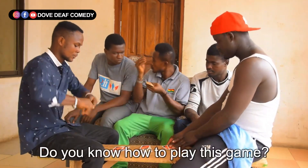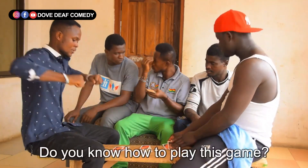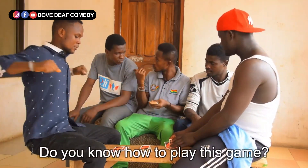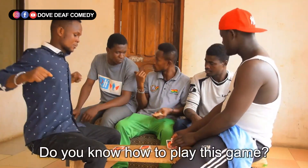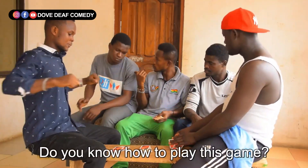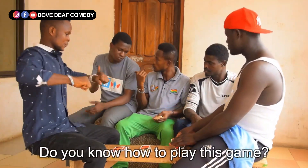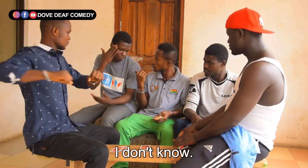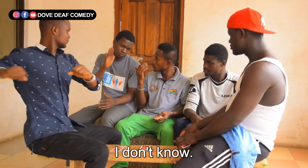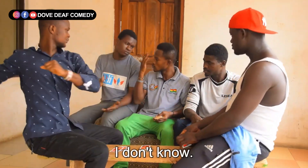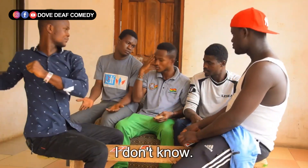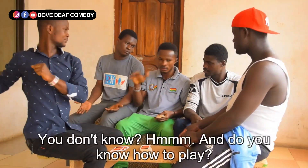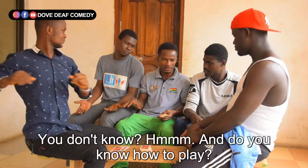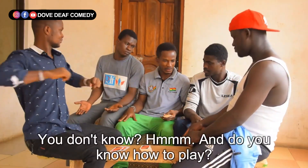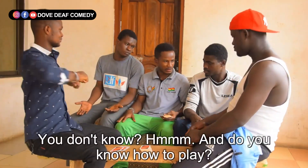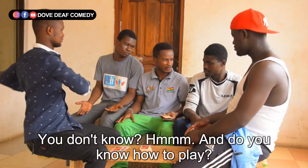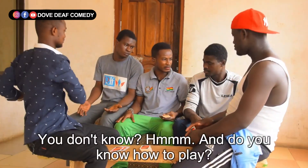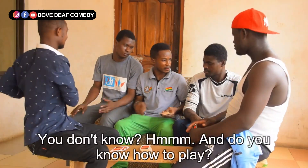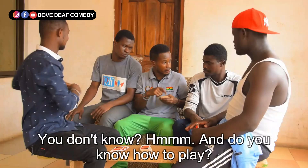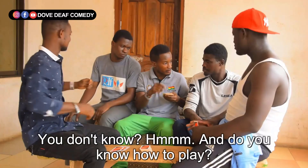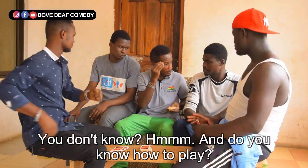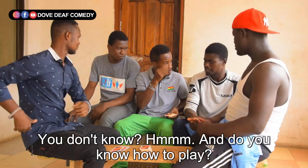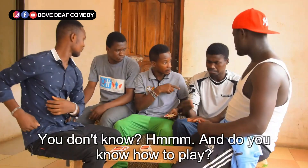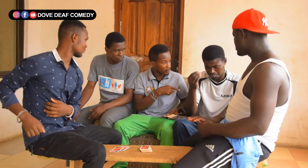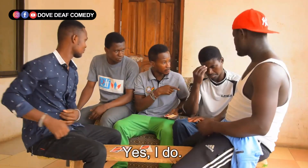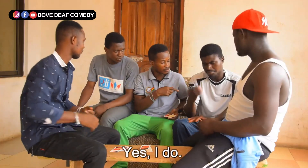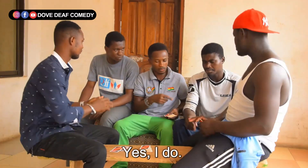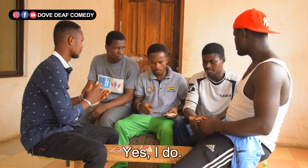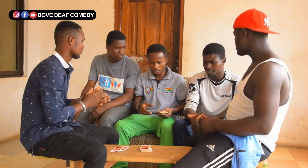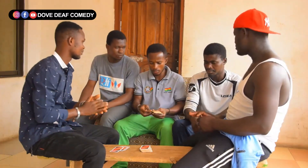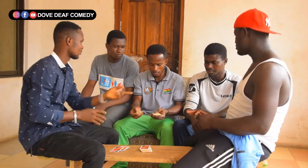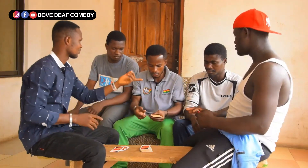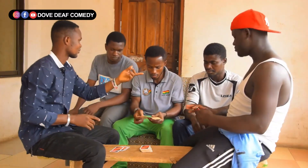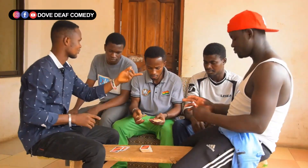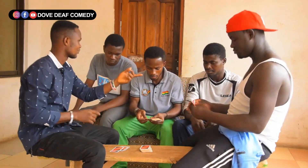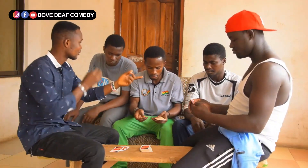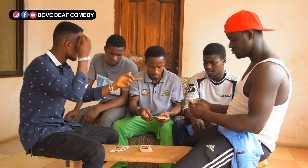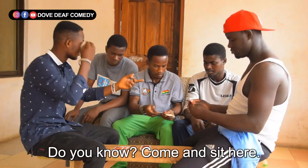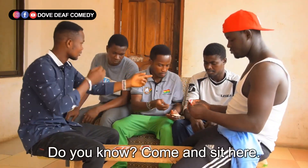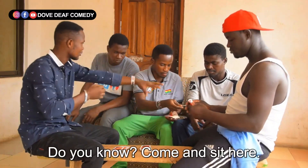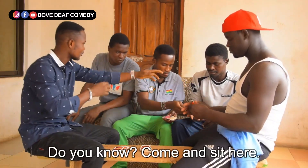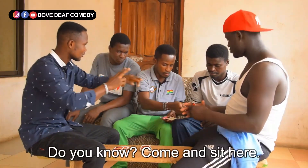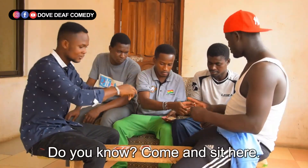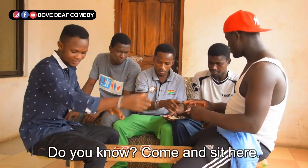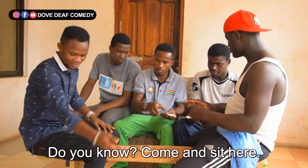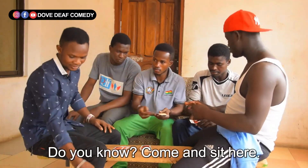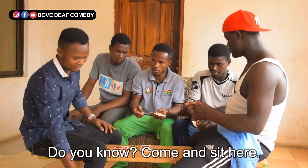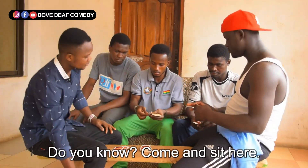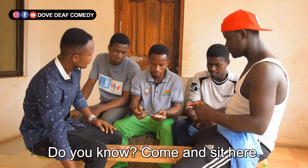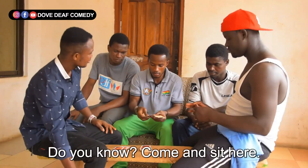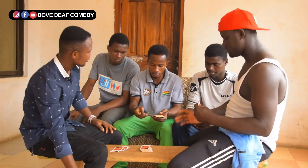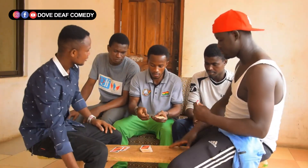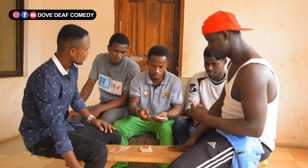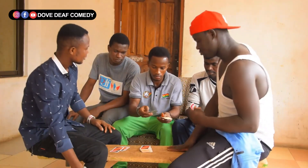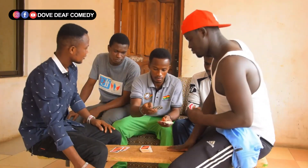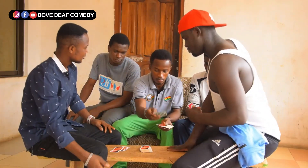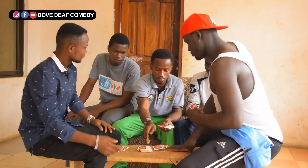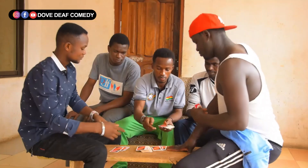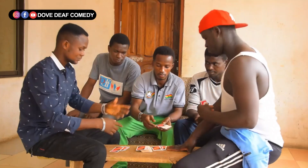Do you know how to play this game? I don't know. You don't know? HMMM. And do you know how to play? Yes, I